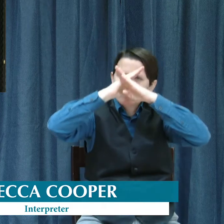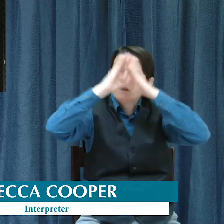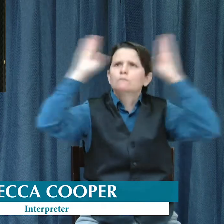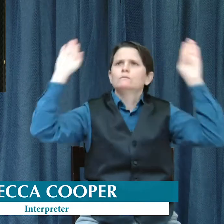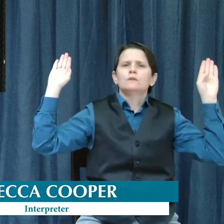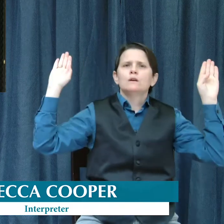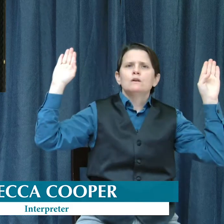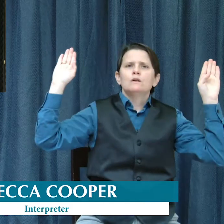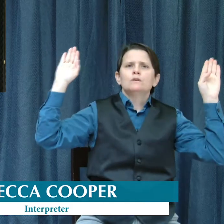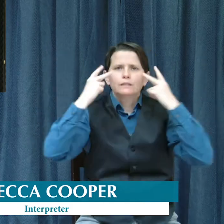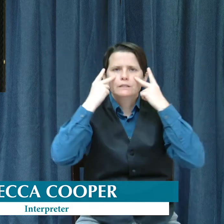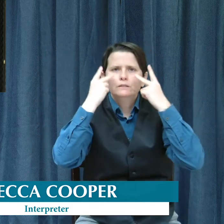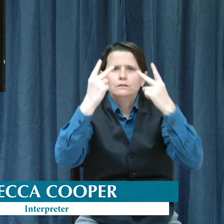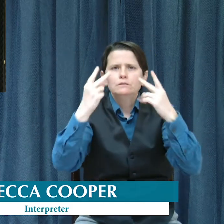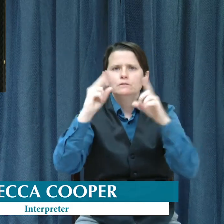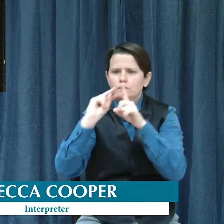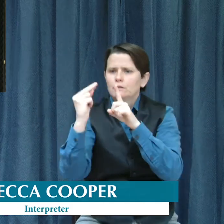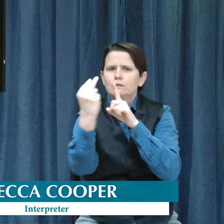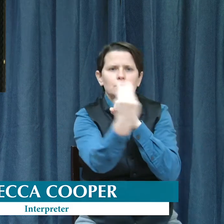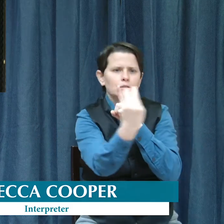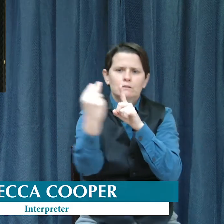standing in the space